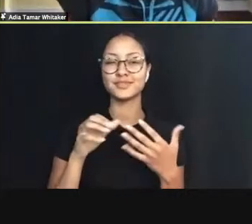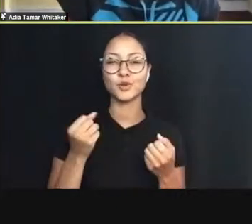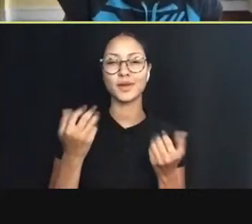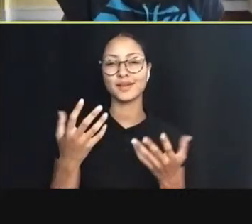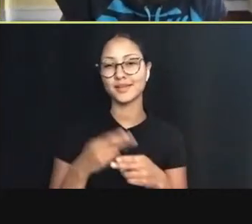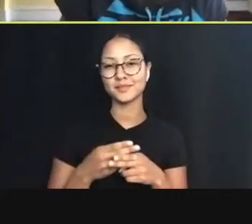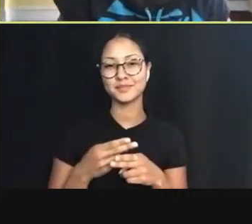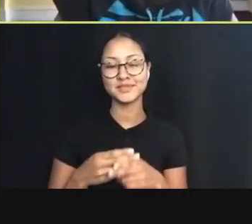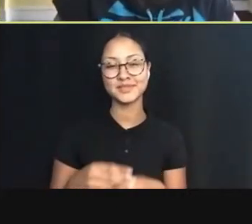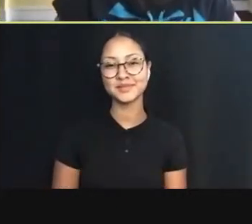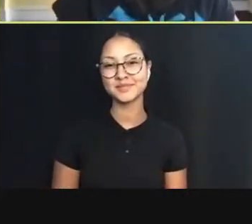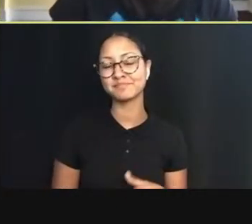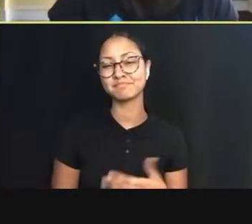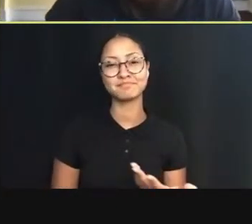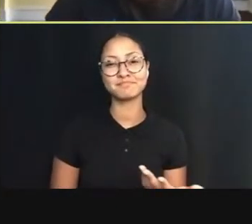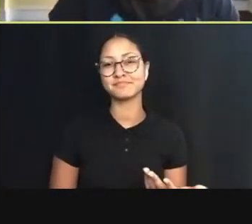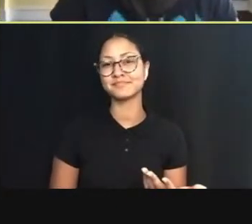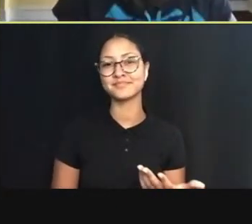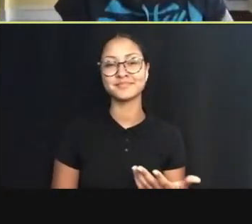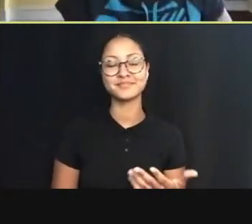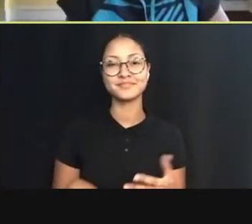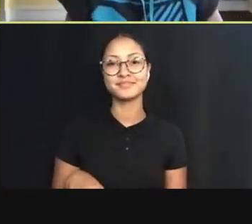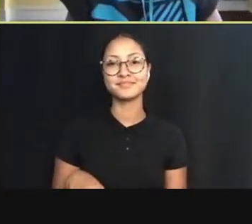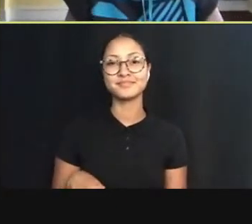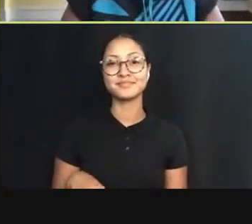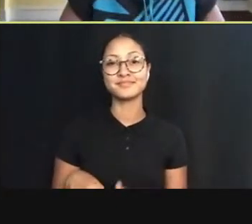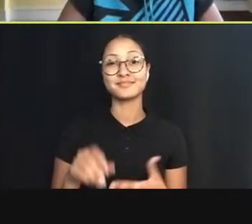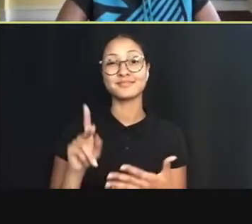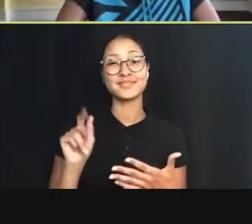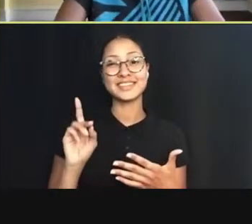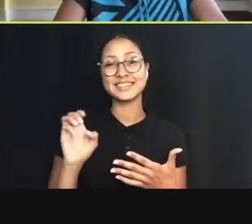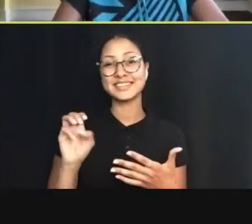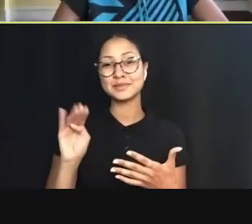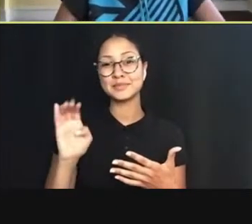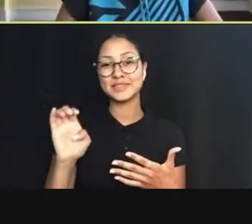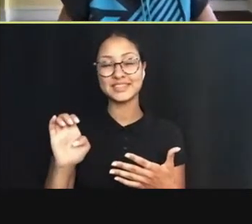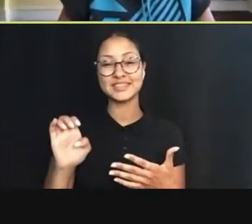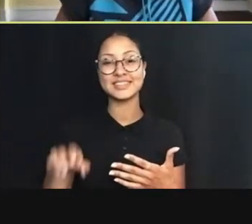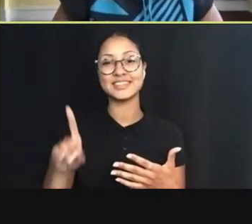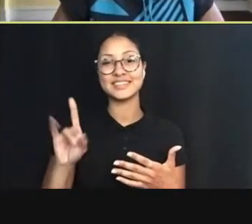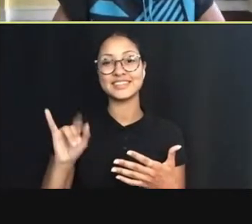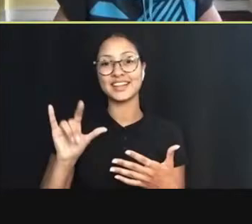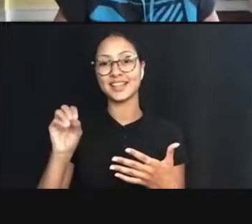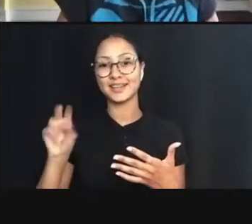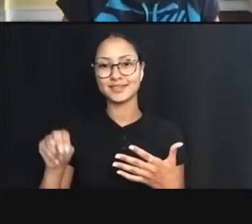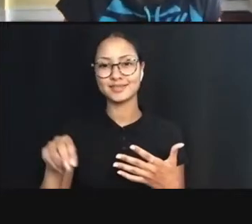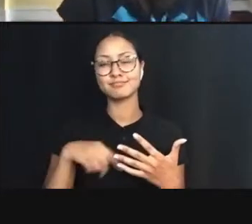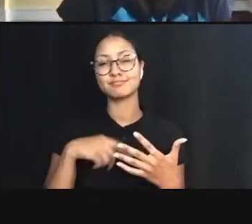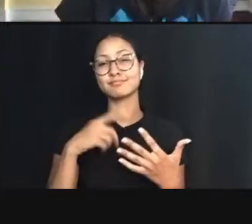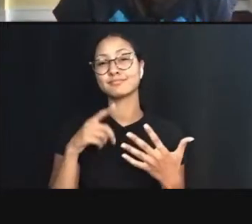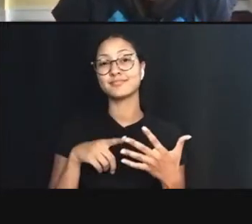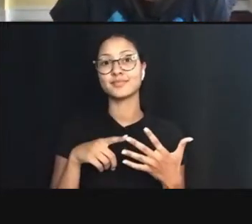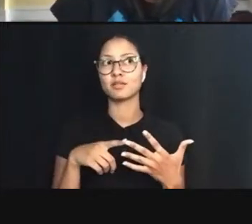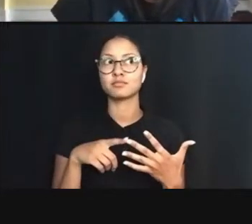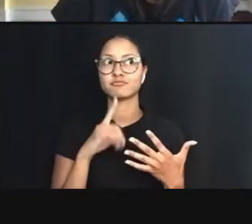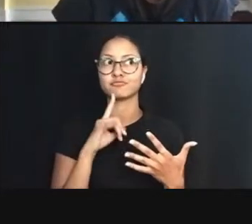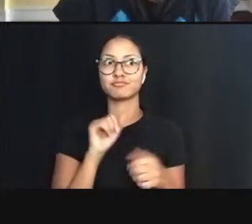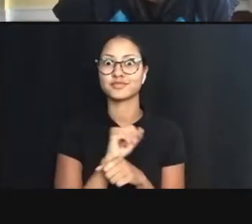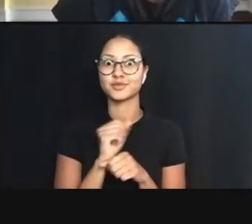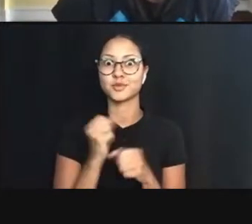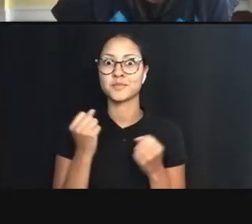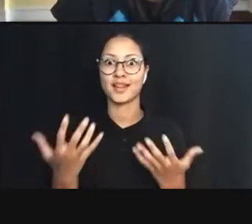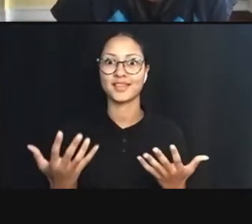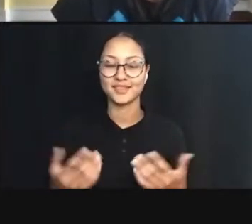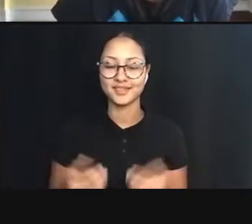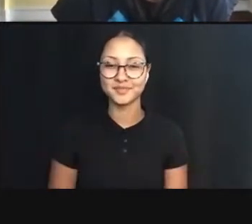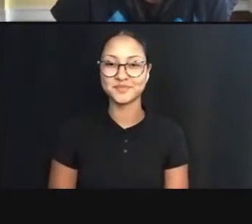There's so many right now. Kibibi Dillon. There's so many. There's so many. Well, let's reach out to